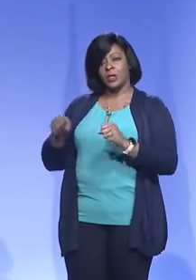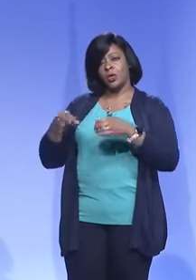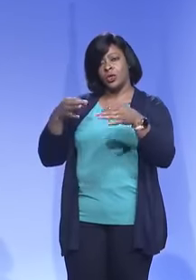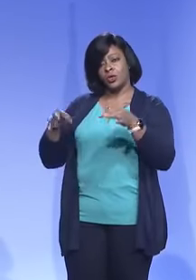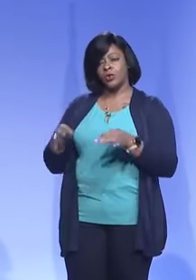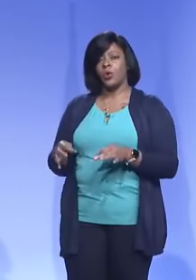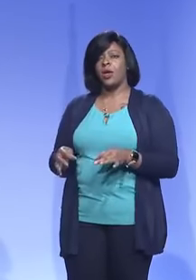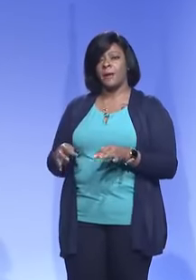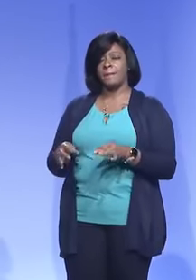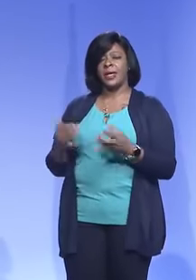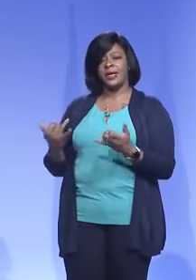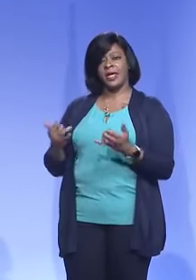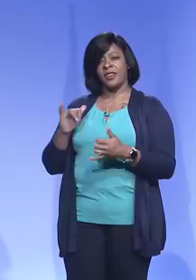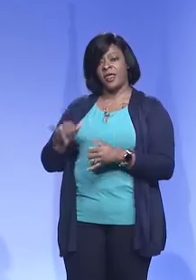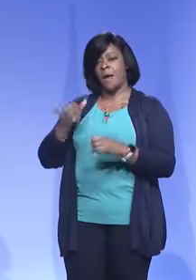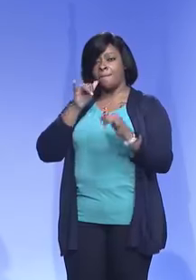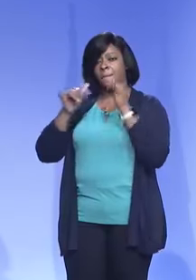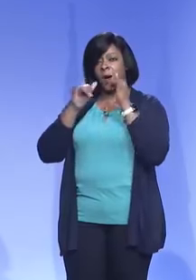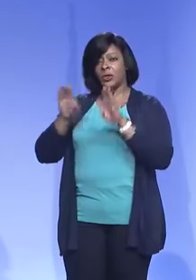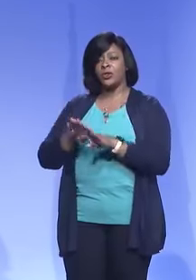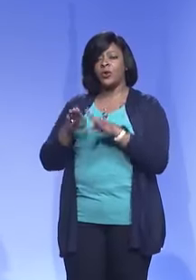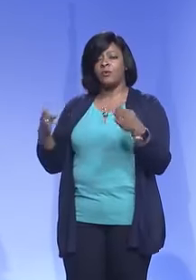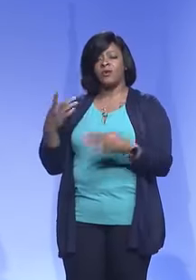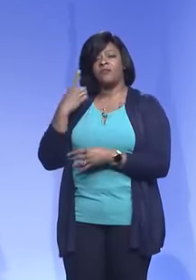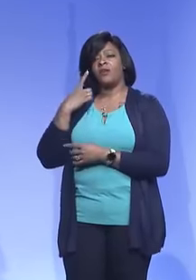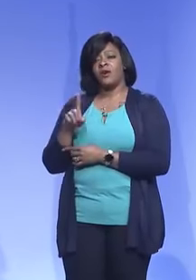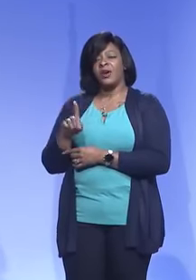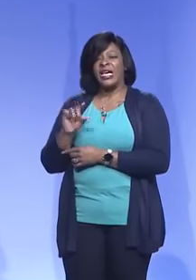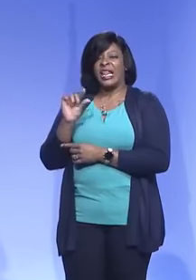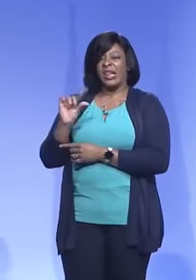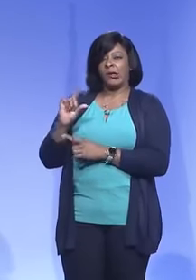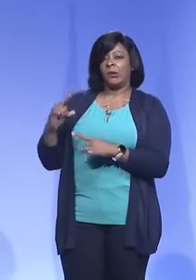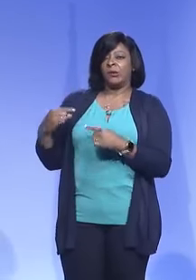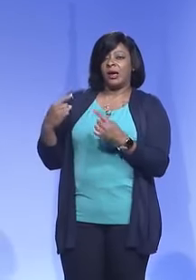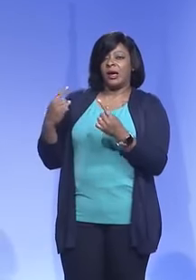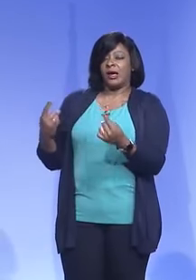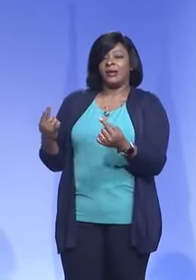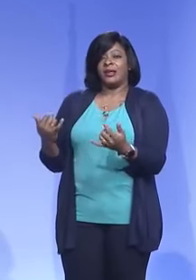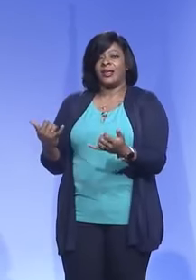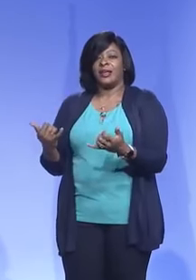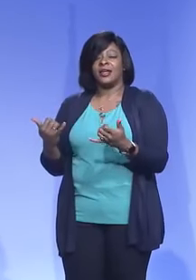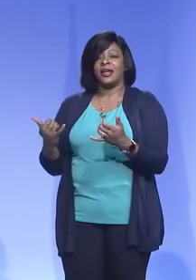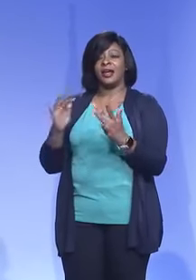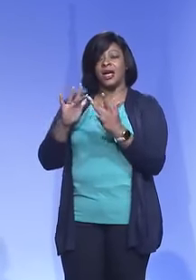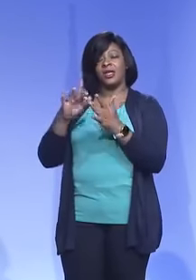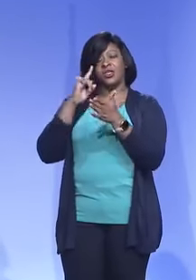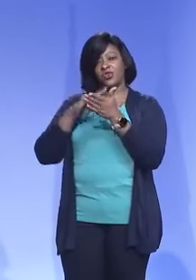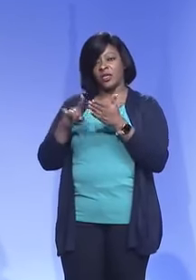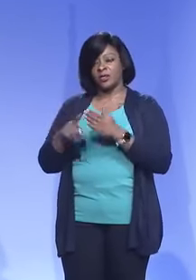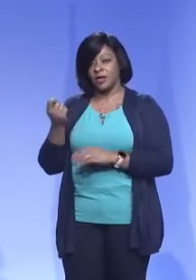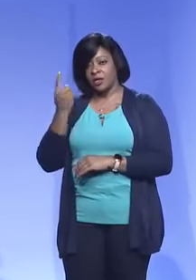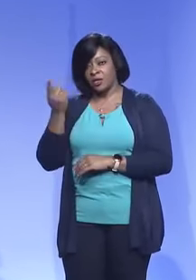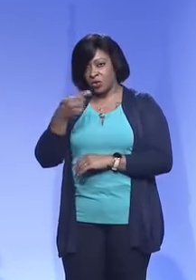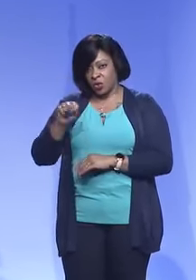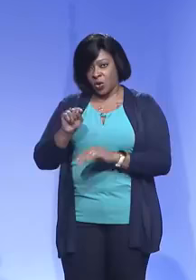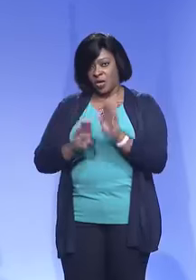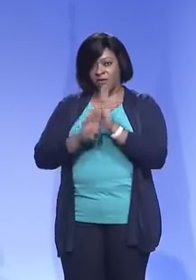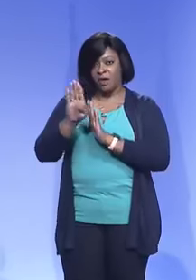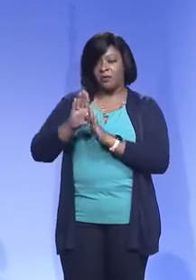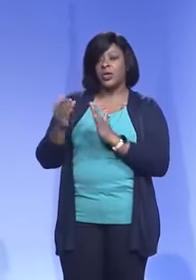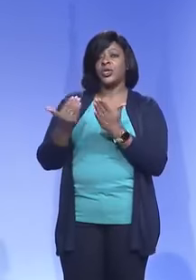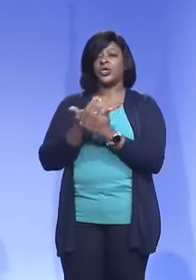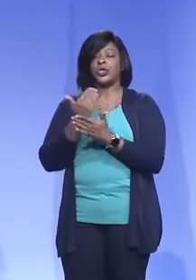describe, now that bars have been open for a little while, and contact tracing, I understand you guys have developed some new